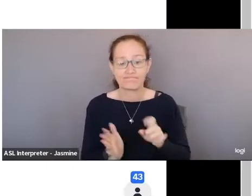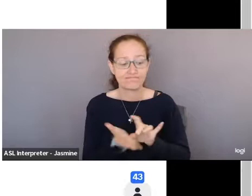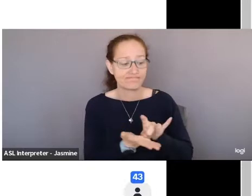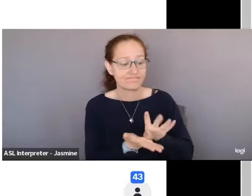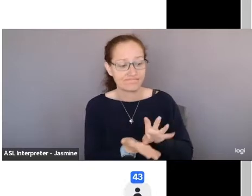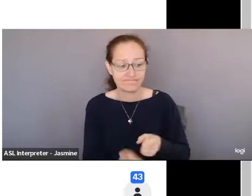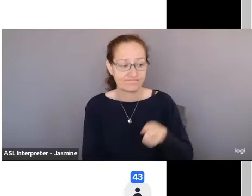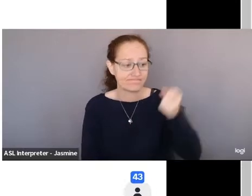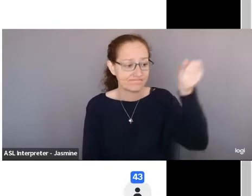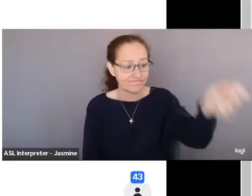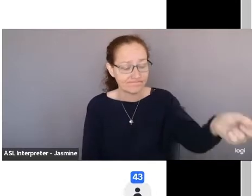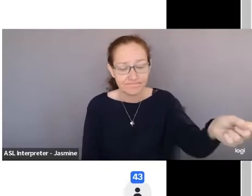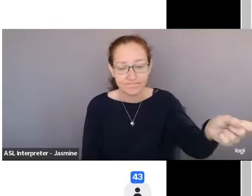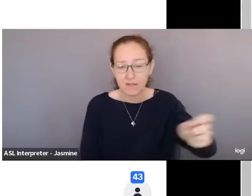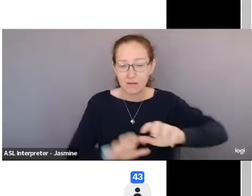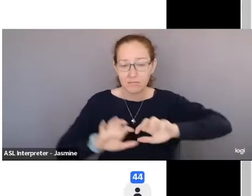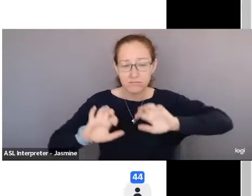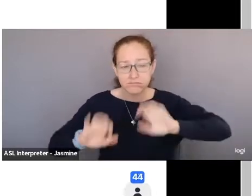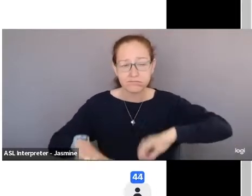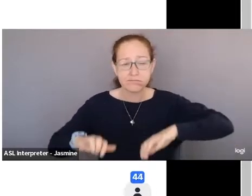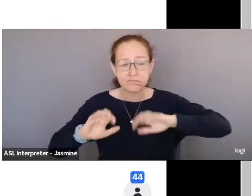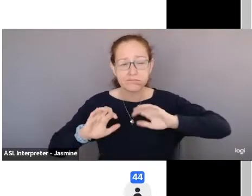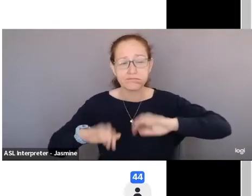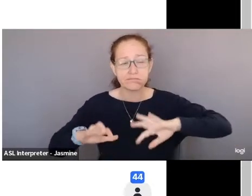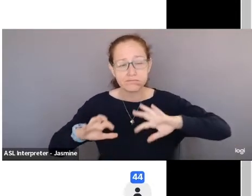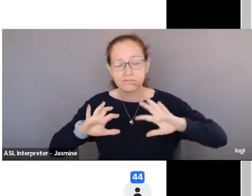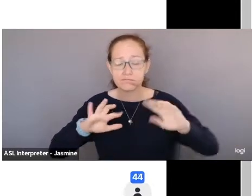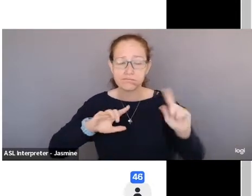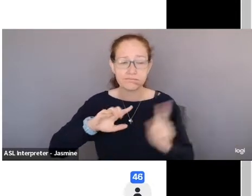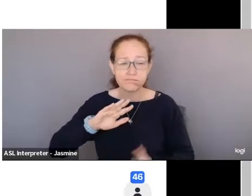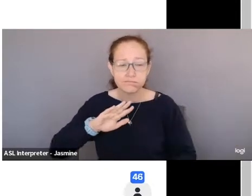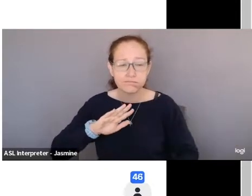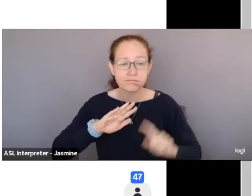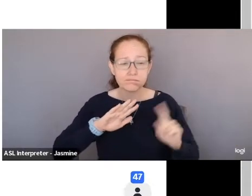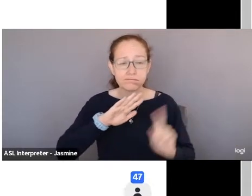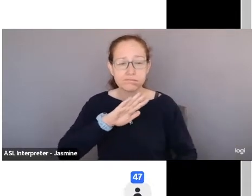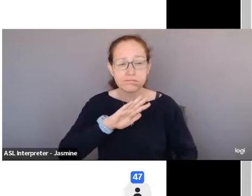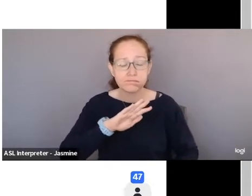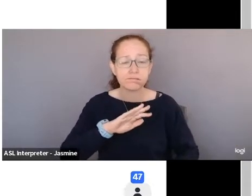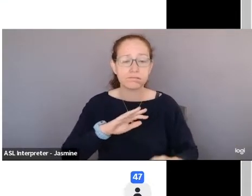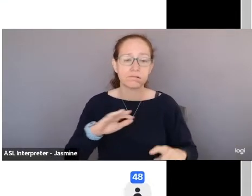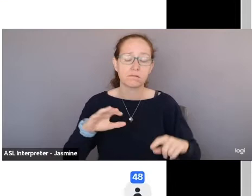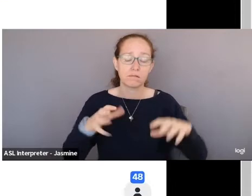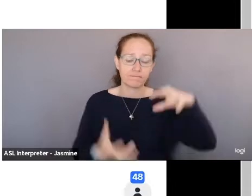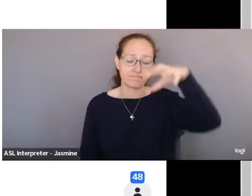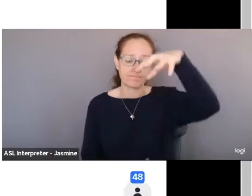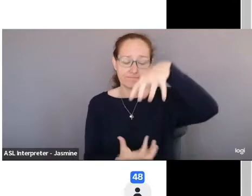storms, melting ice caps, youth,